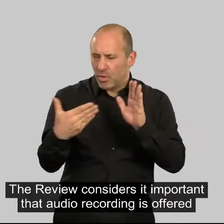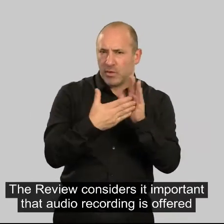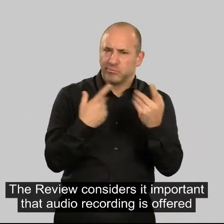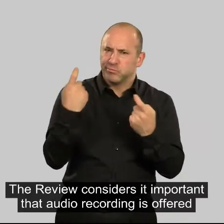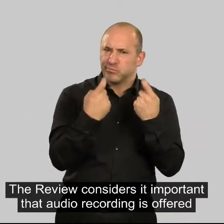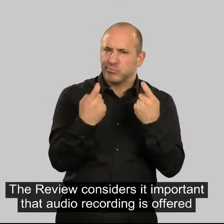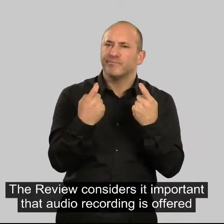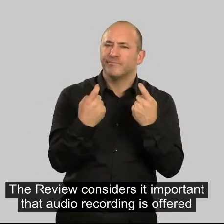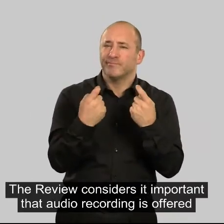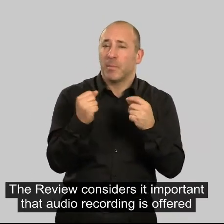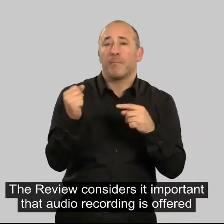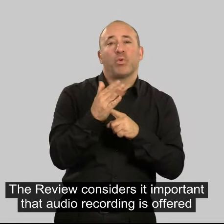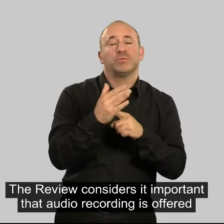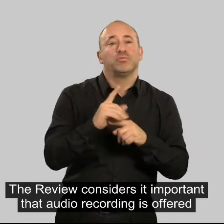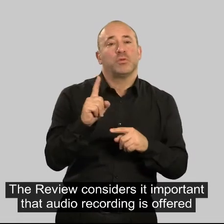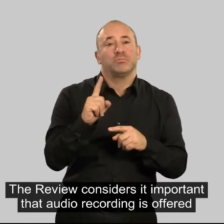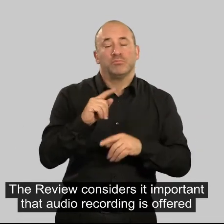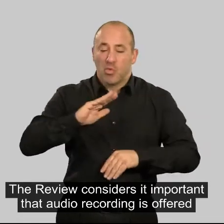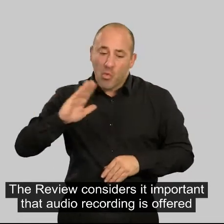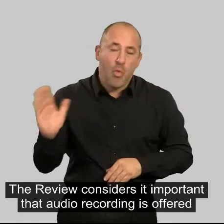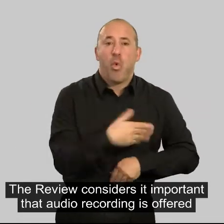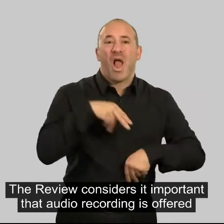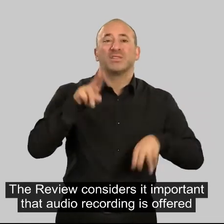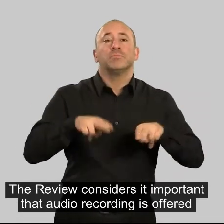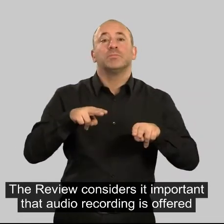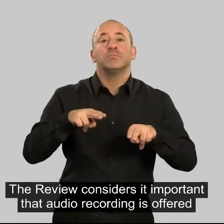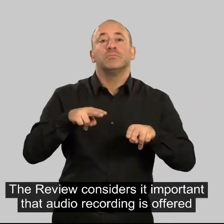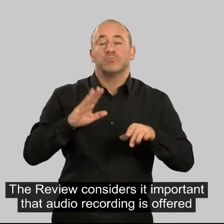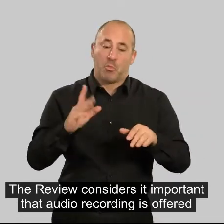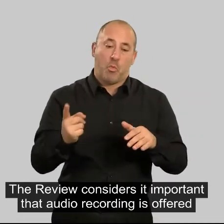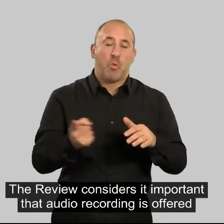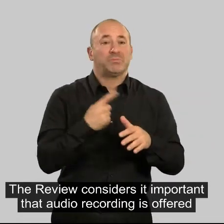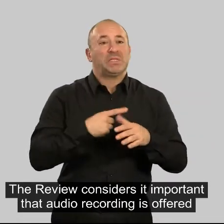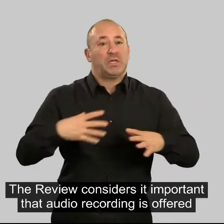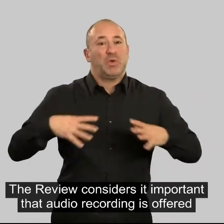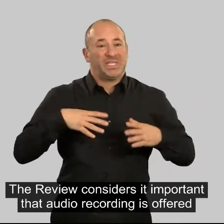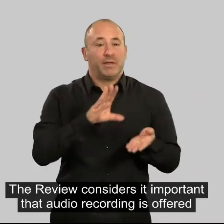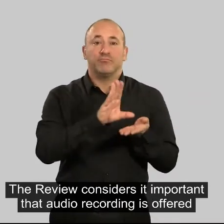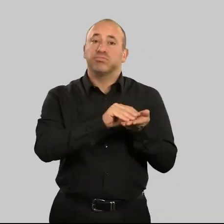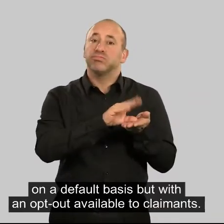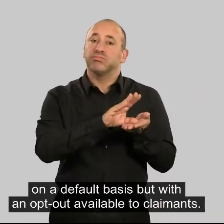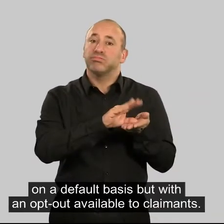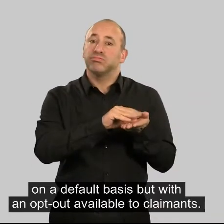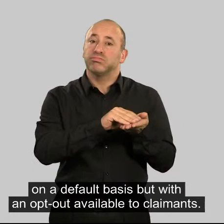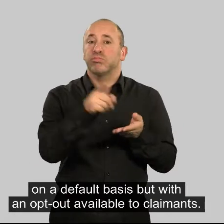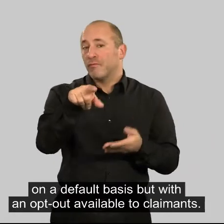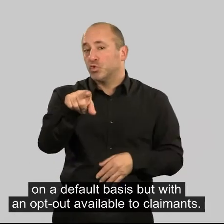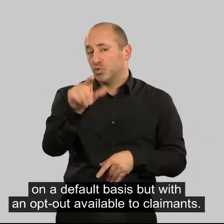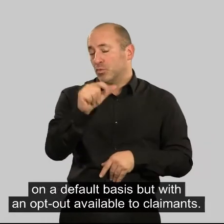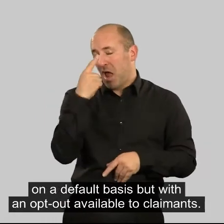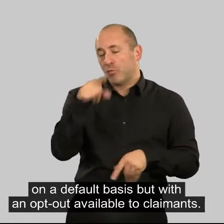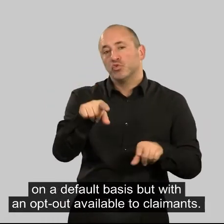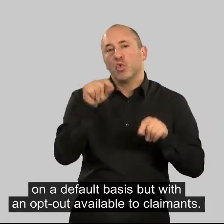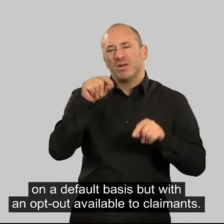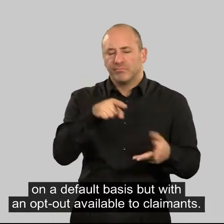The review considers it important that audio recording is offered on a default basis, but with an opt-out